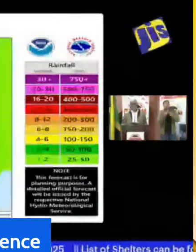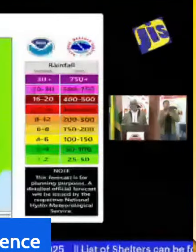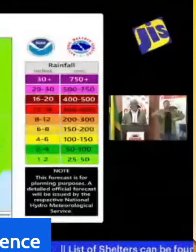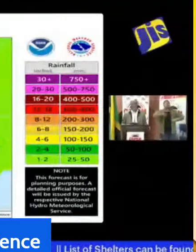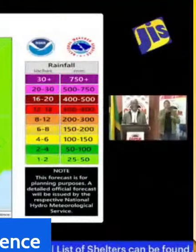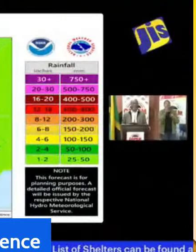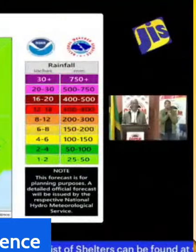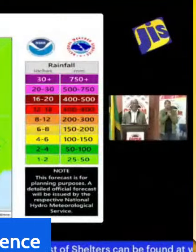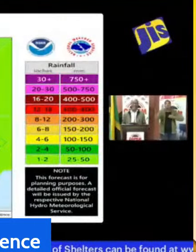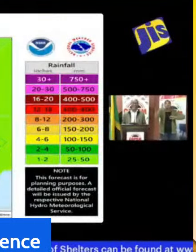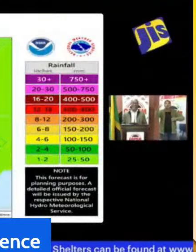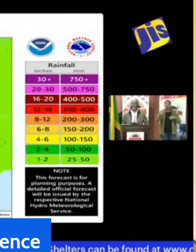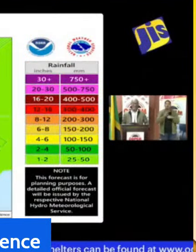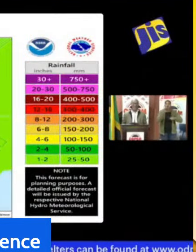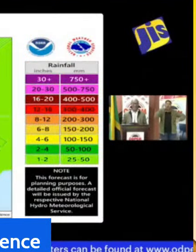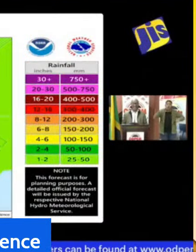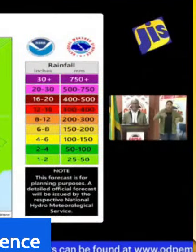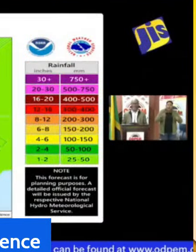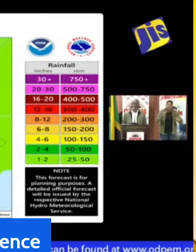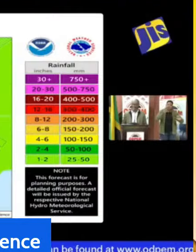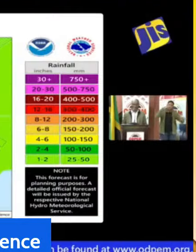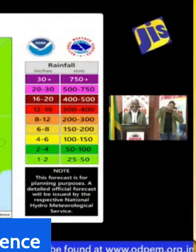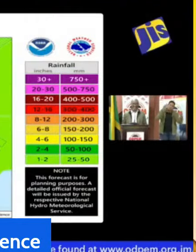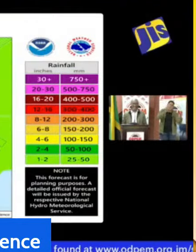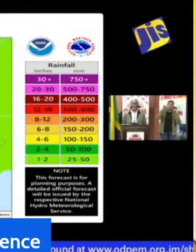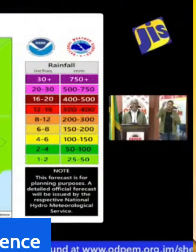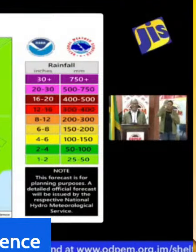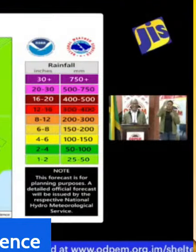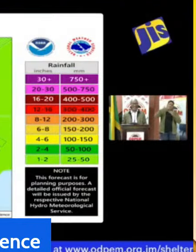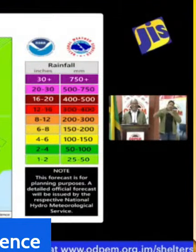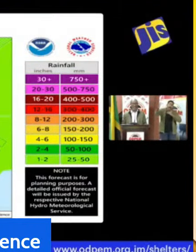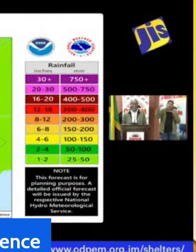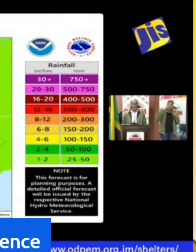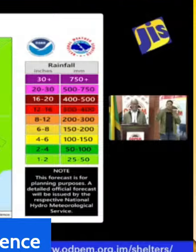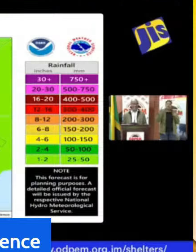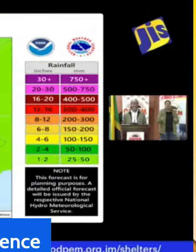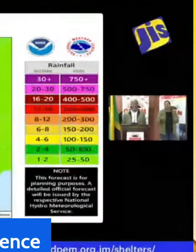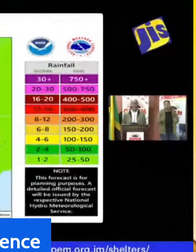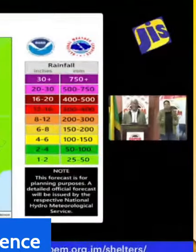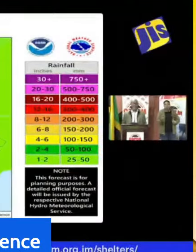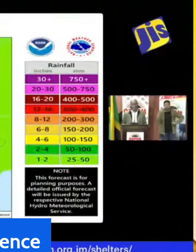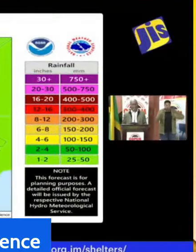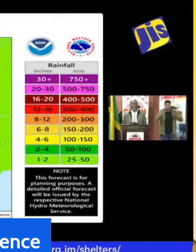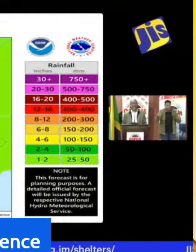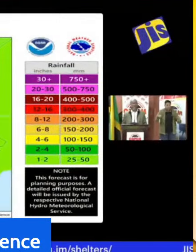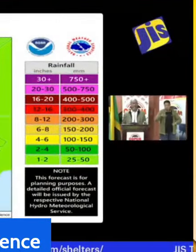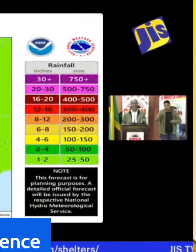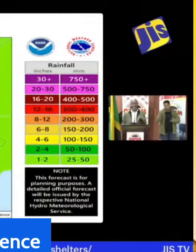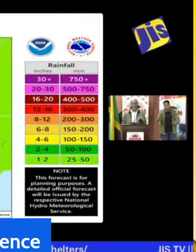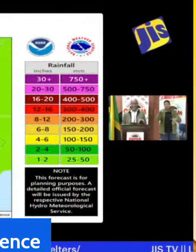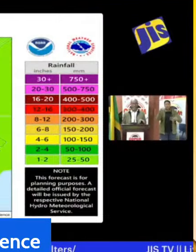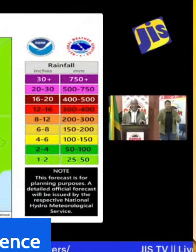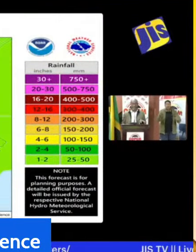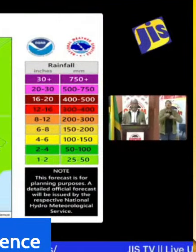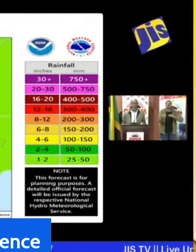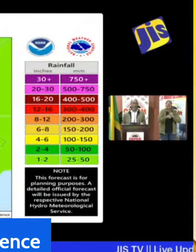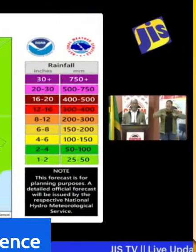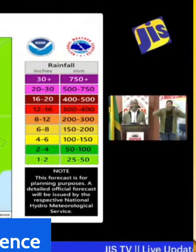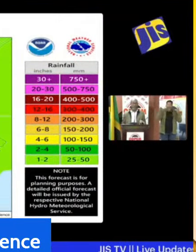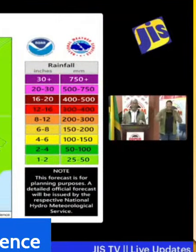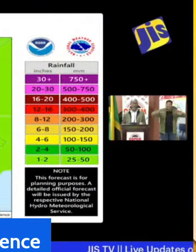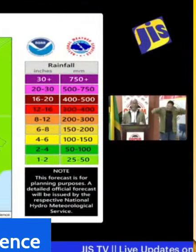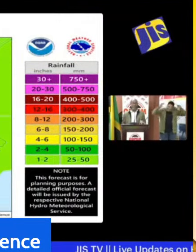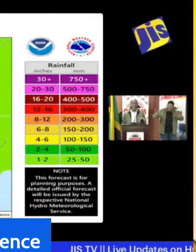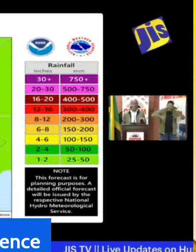of course, will make every effort to provide the best data after the event as possible. But here we see the heavy